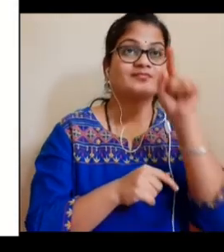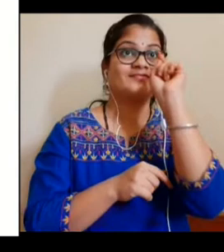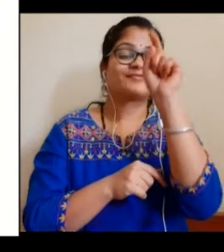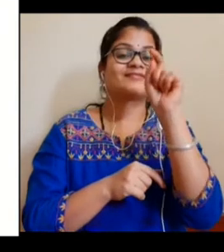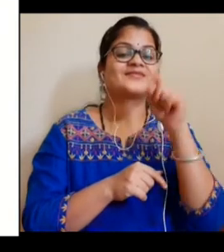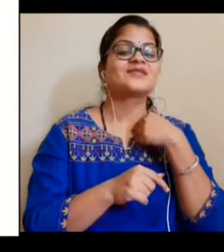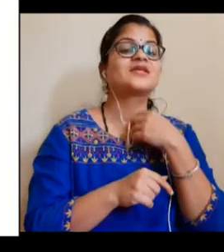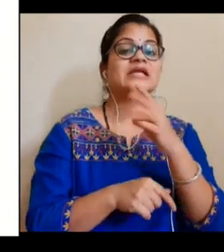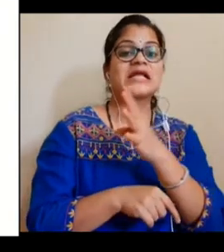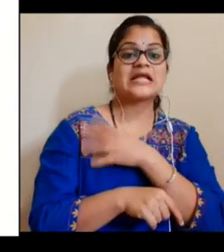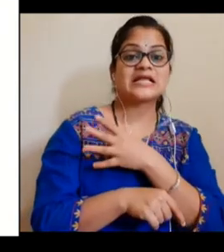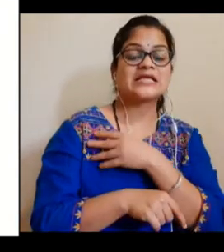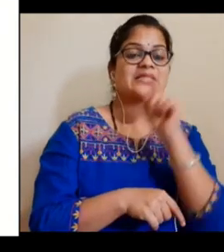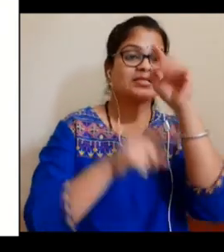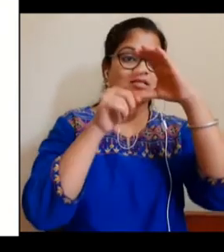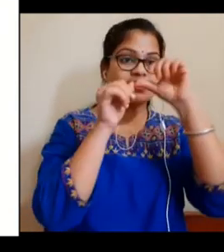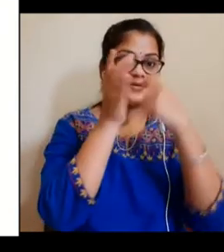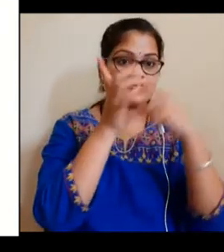Click on the green card.